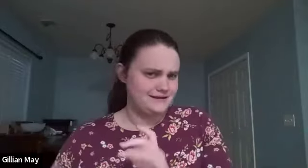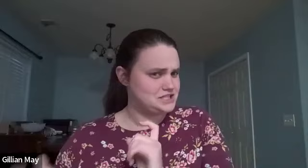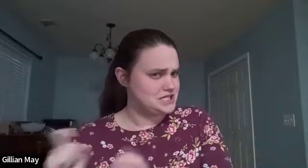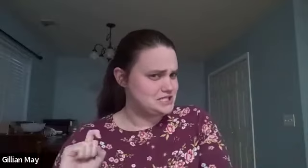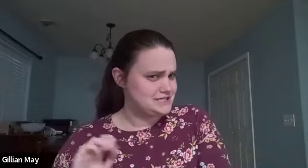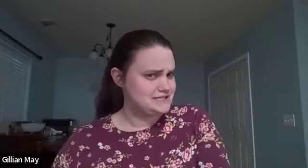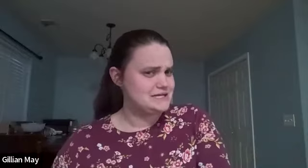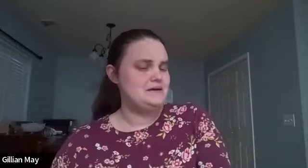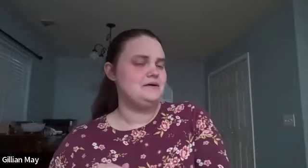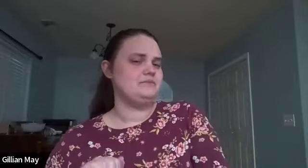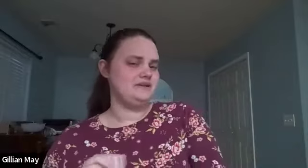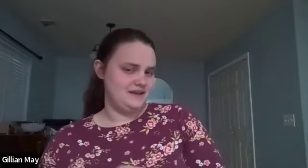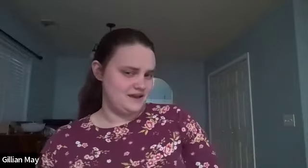and changes. But yeah.